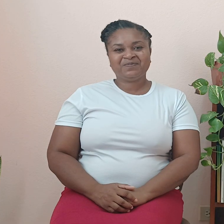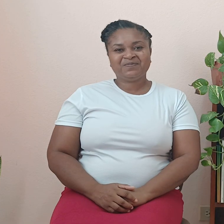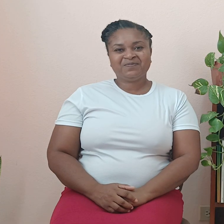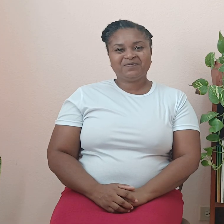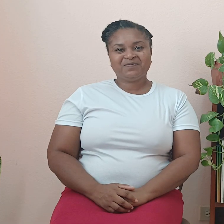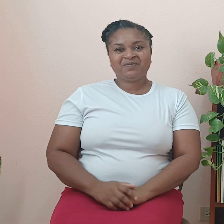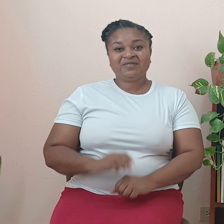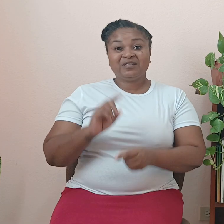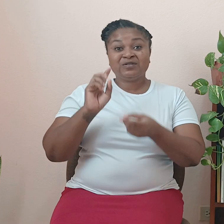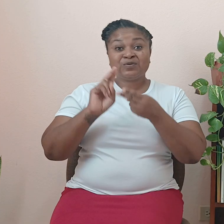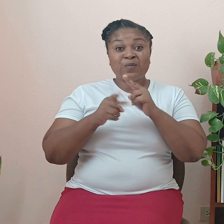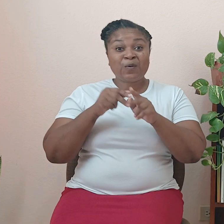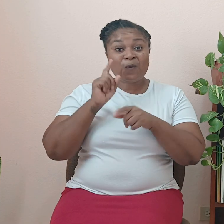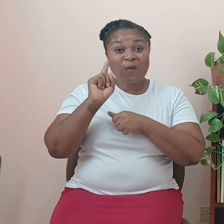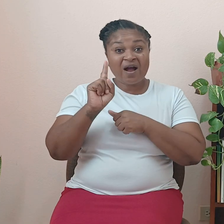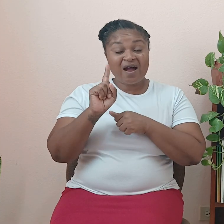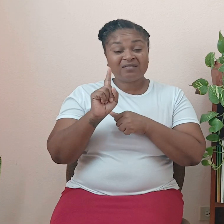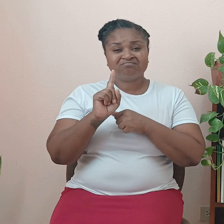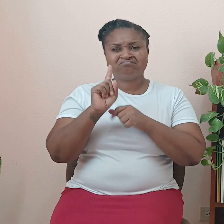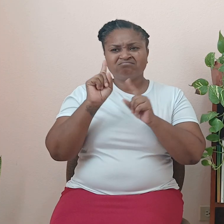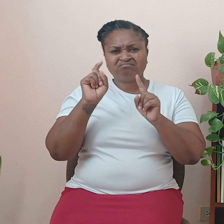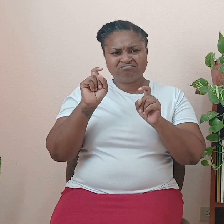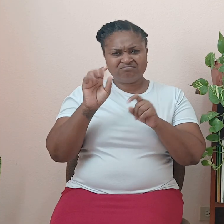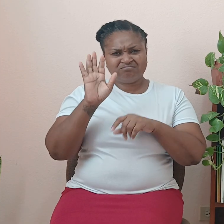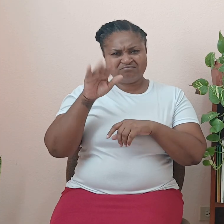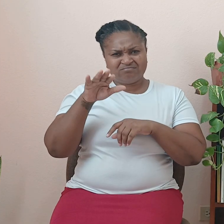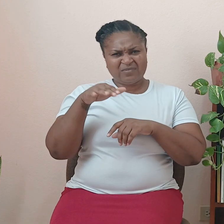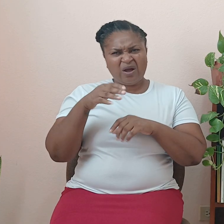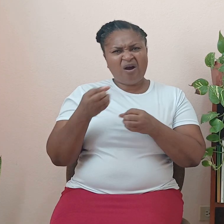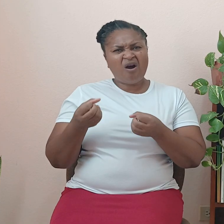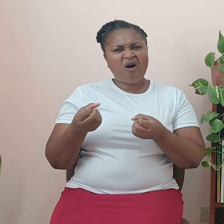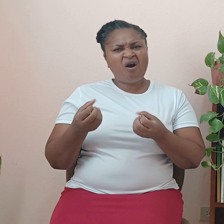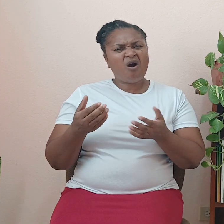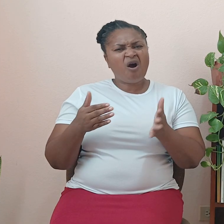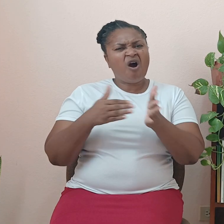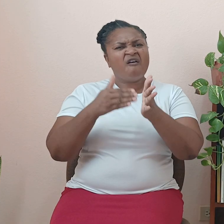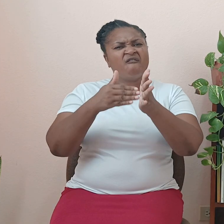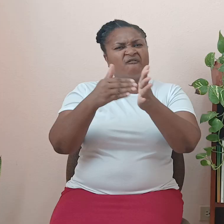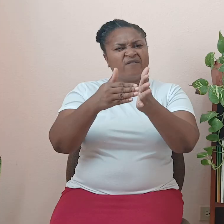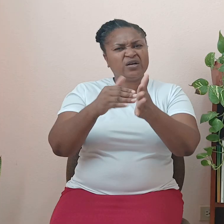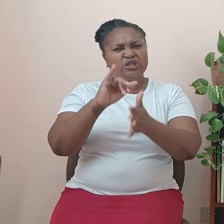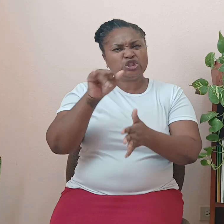Question 1. How often did Job worship God?